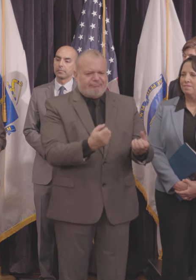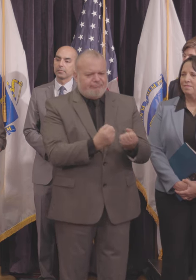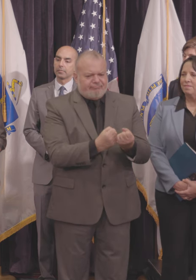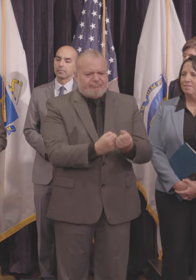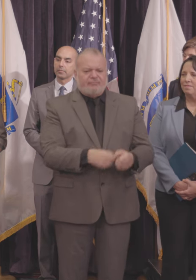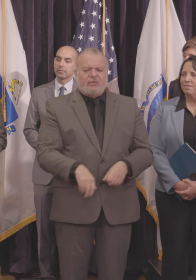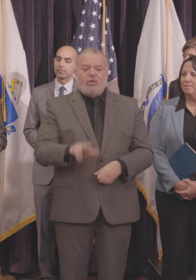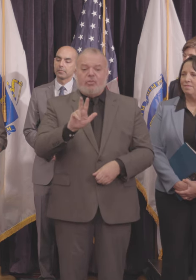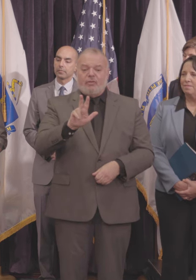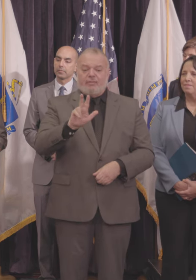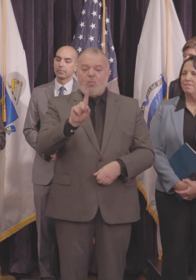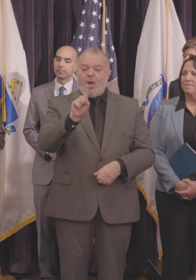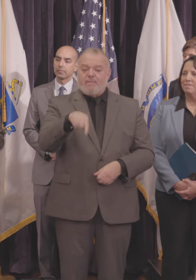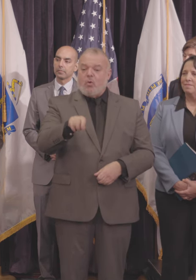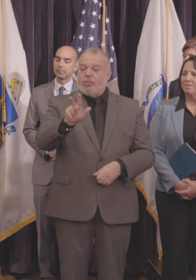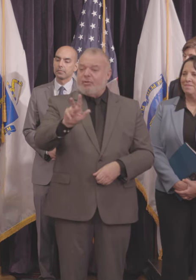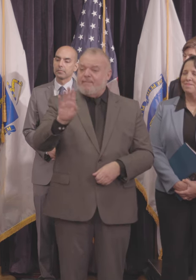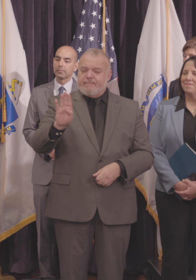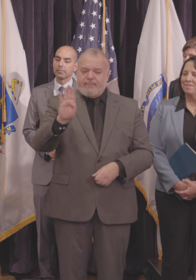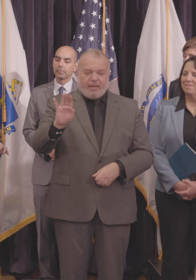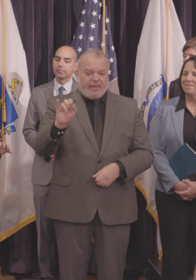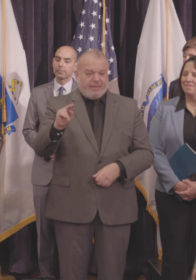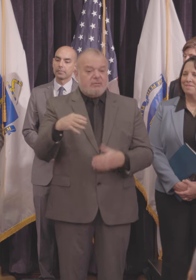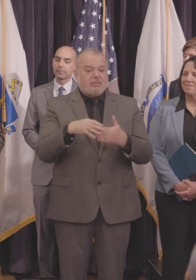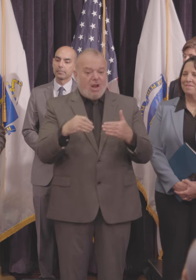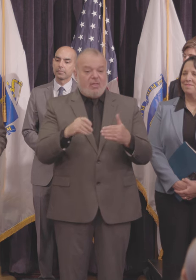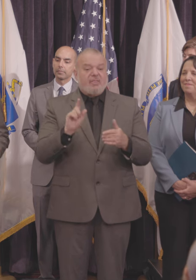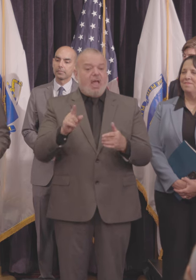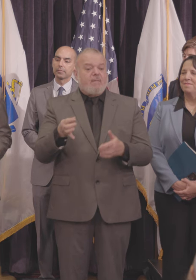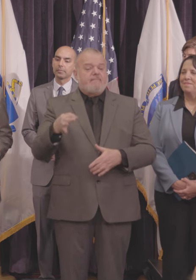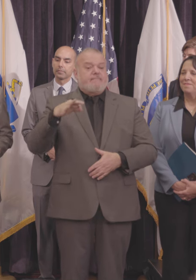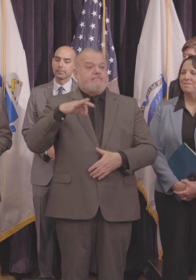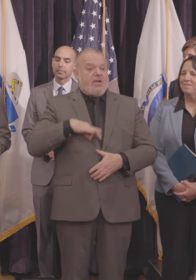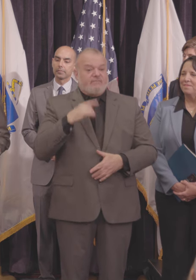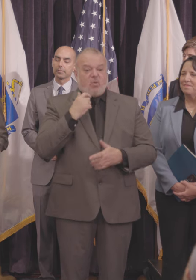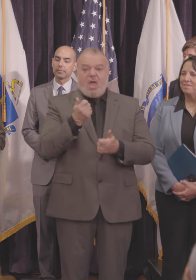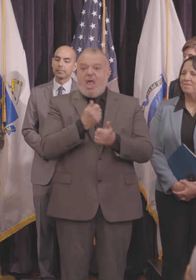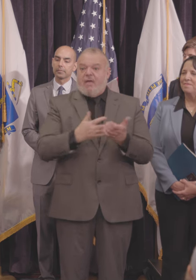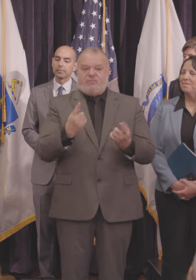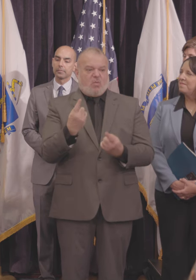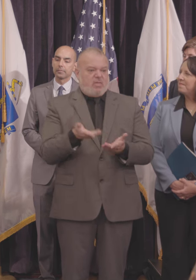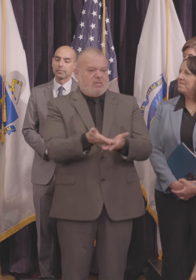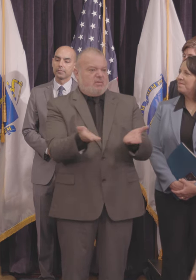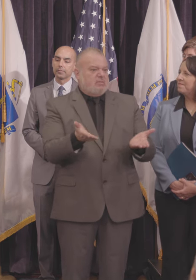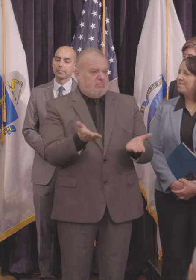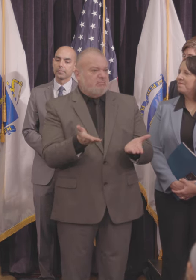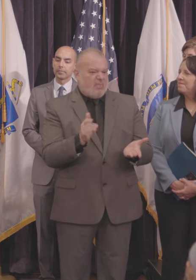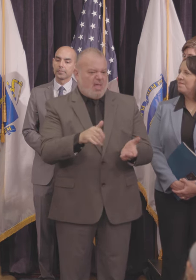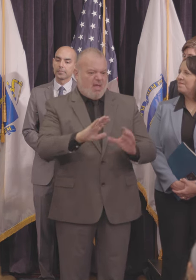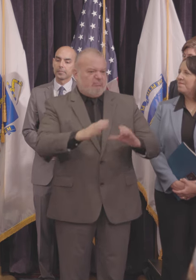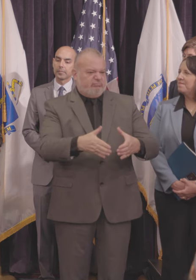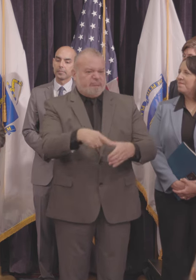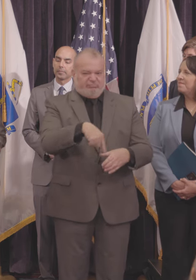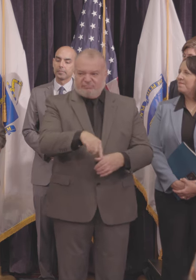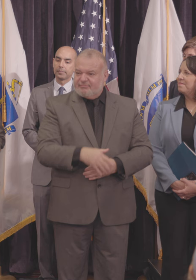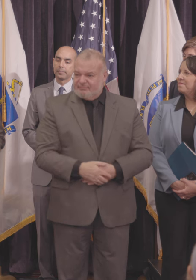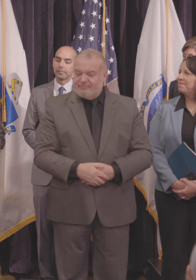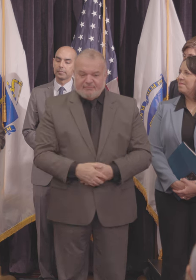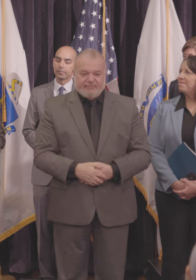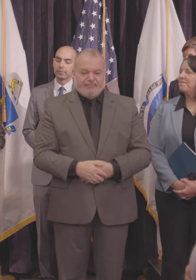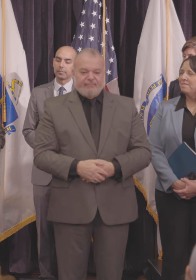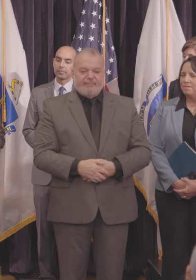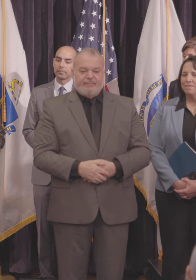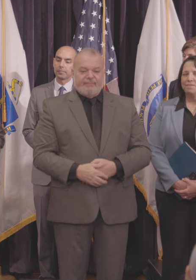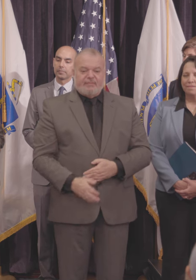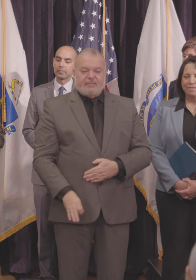fair share surtax revenues work for everyone in the state. Fair share continues to enable us to make transformative